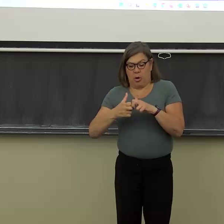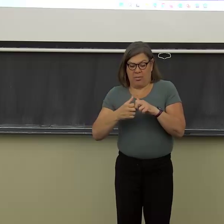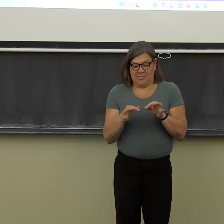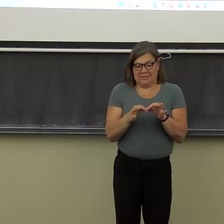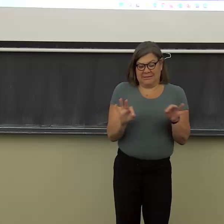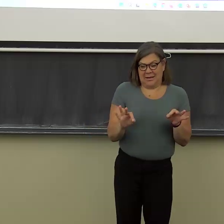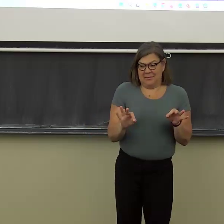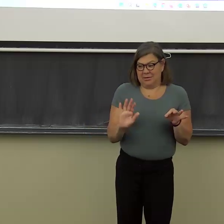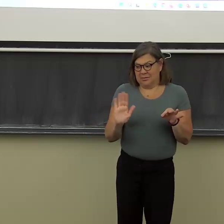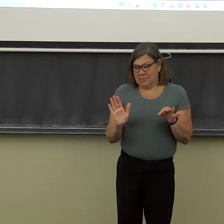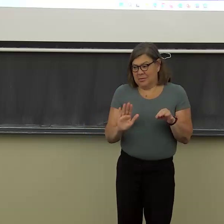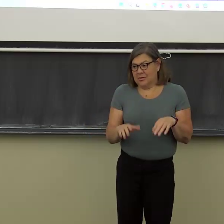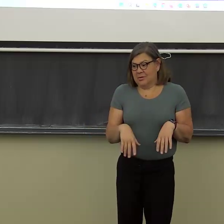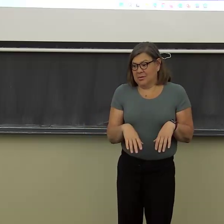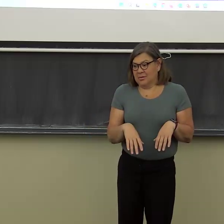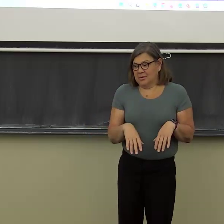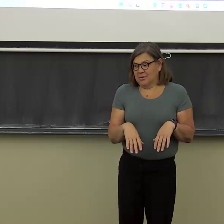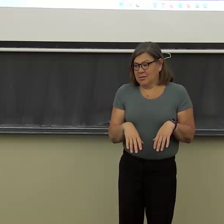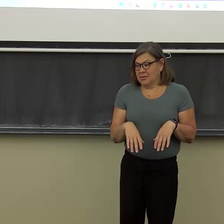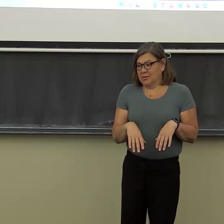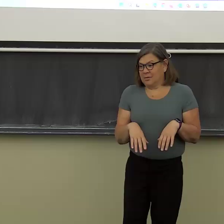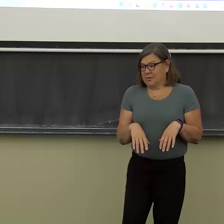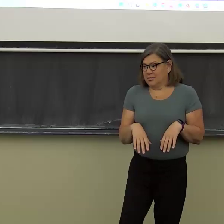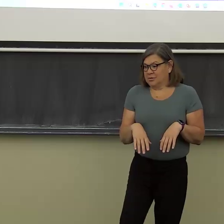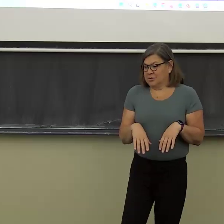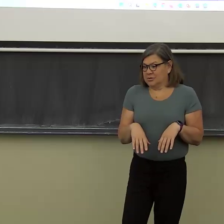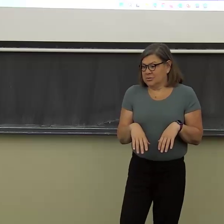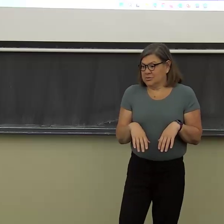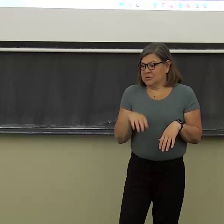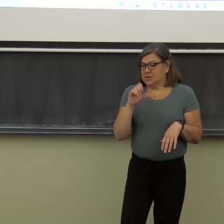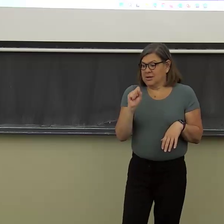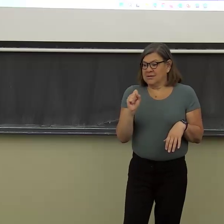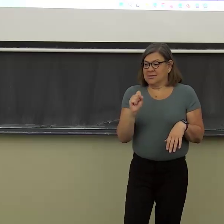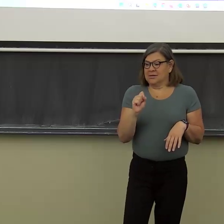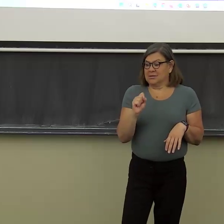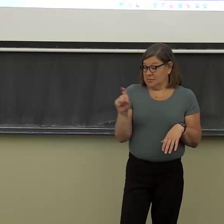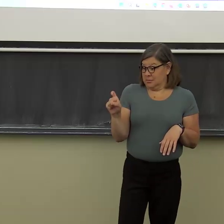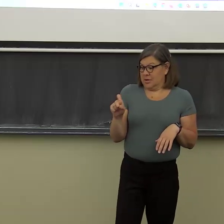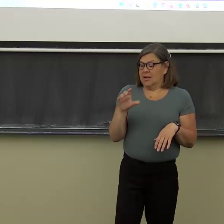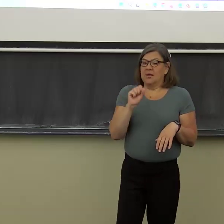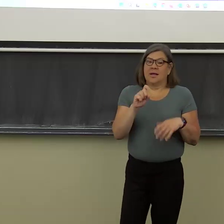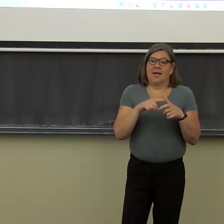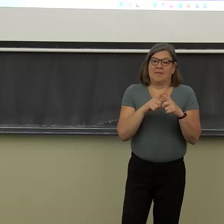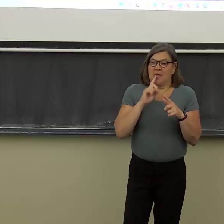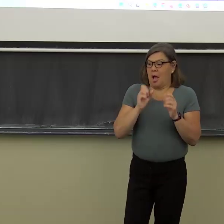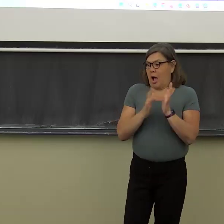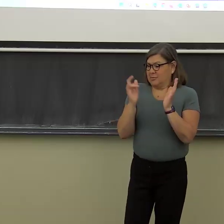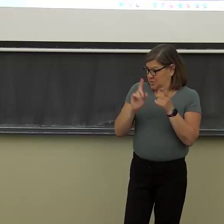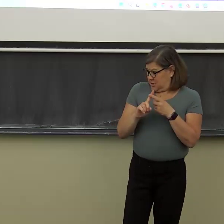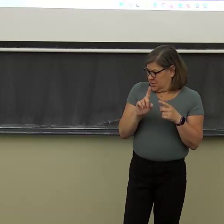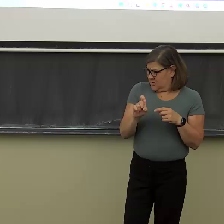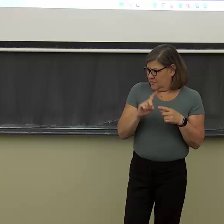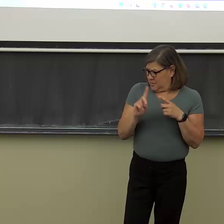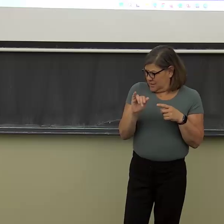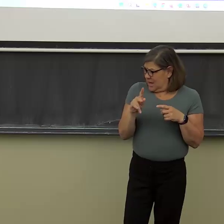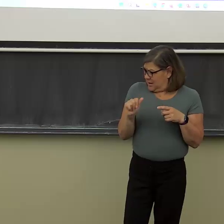It emerges from the data, right? And the values and the optimization emerge from the data. In the